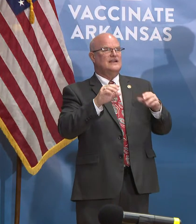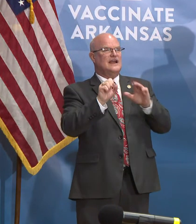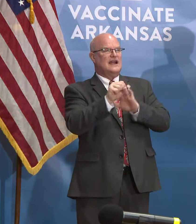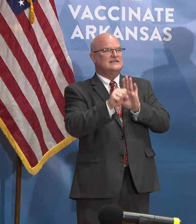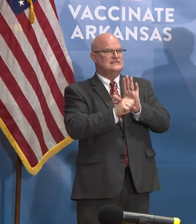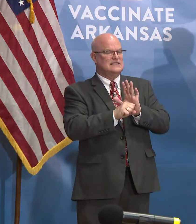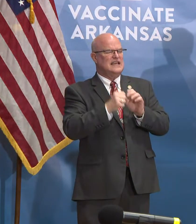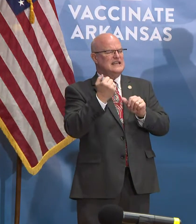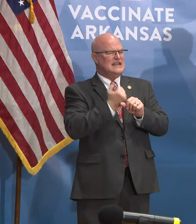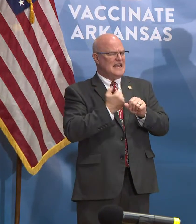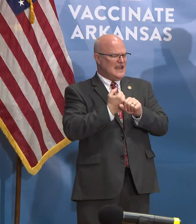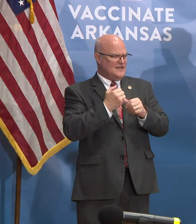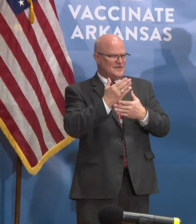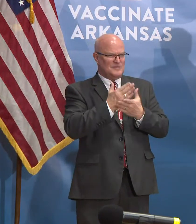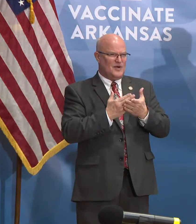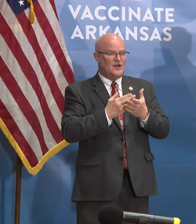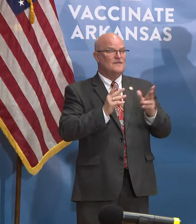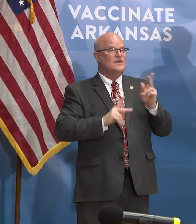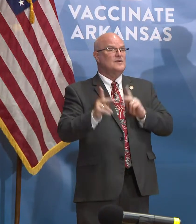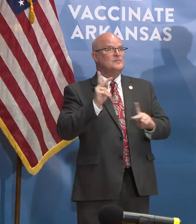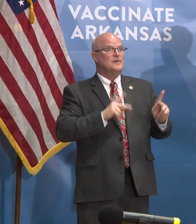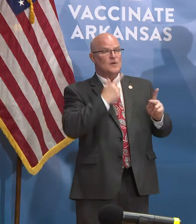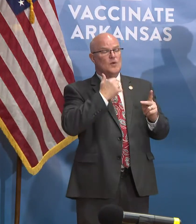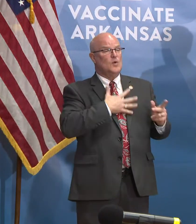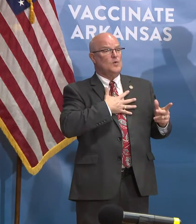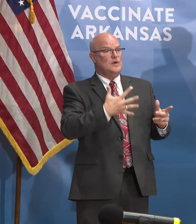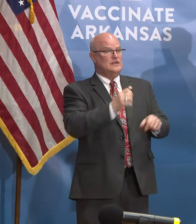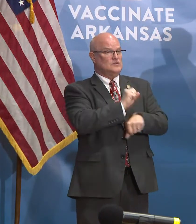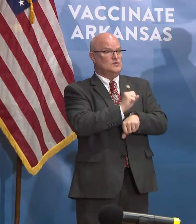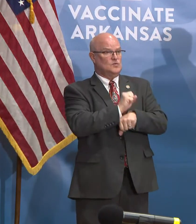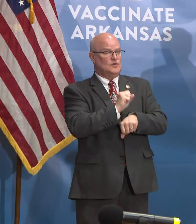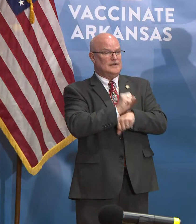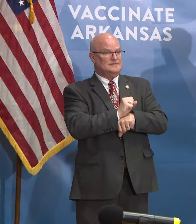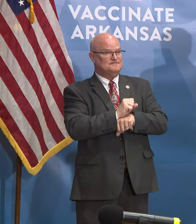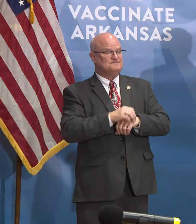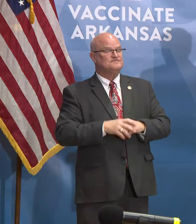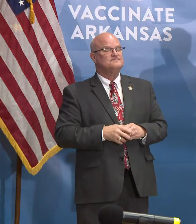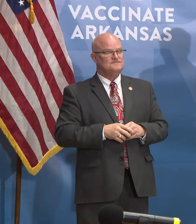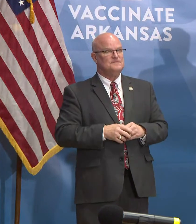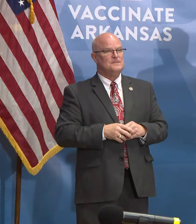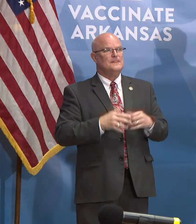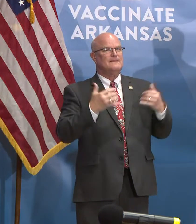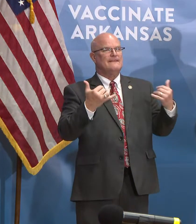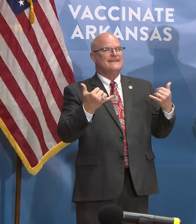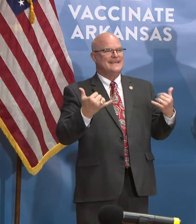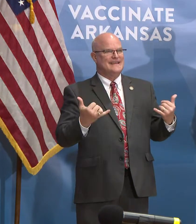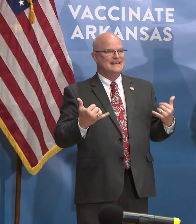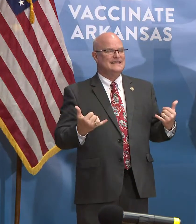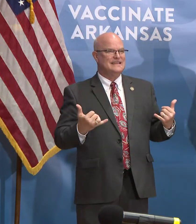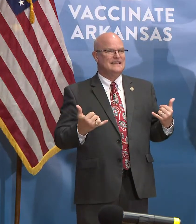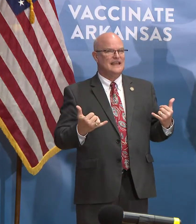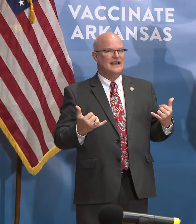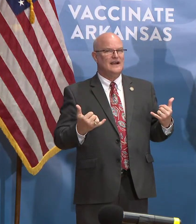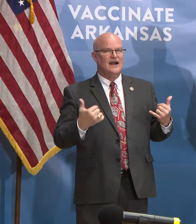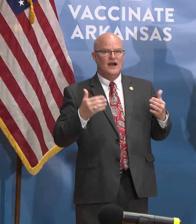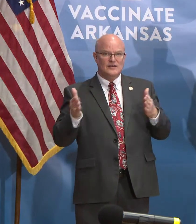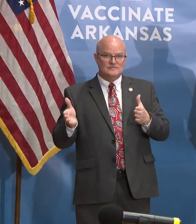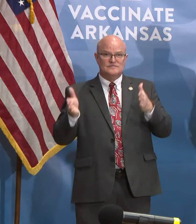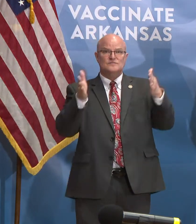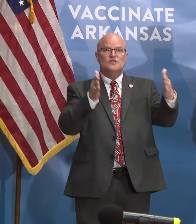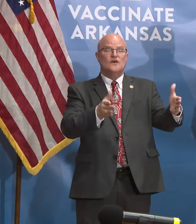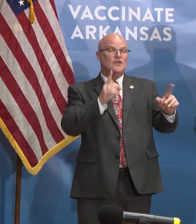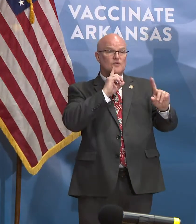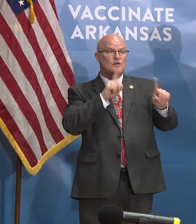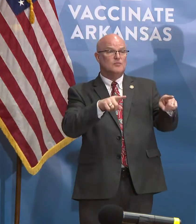in every sector for those who are willing to be in the workforce. And now let me move on to